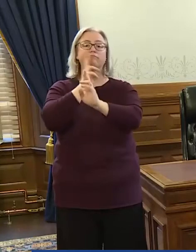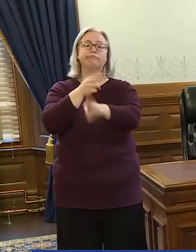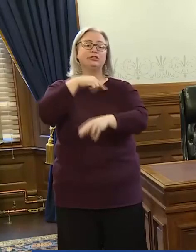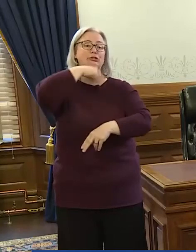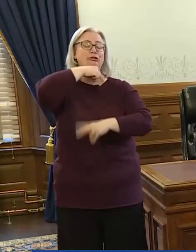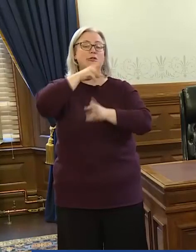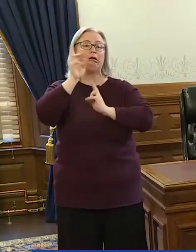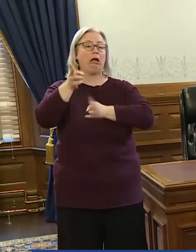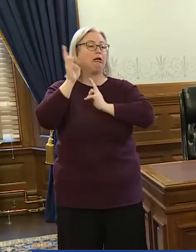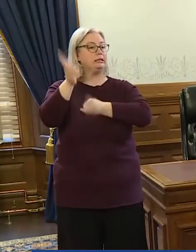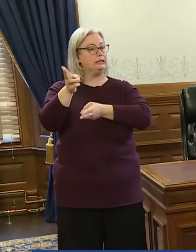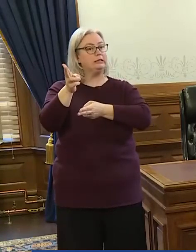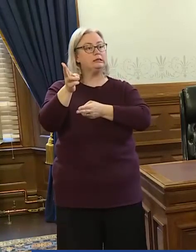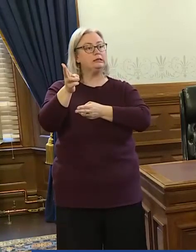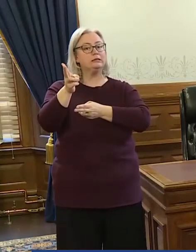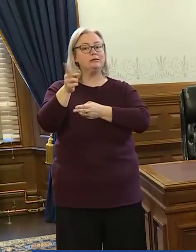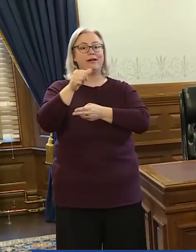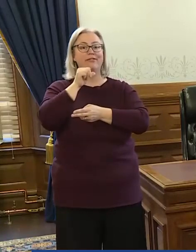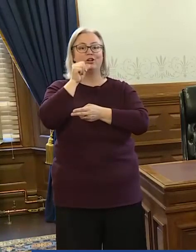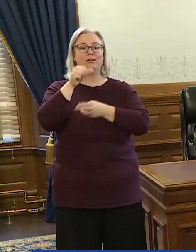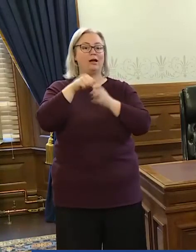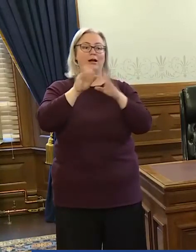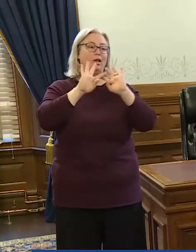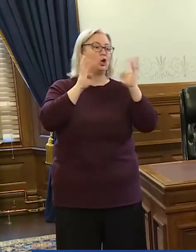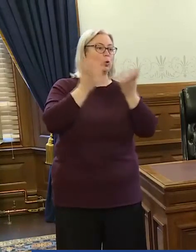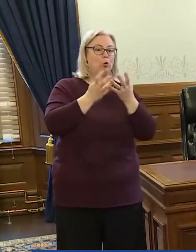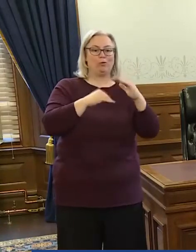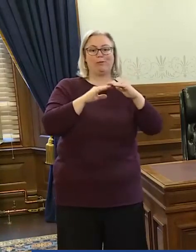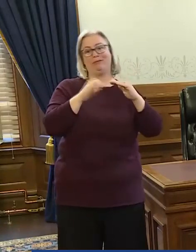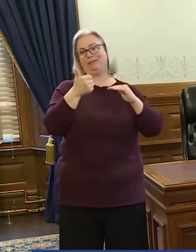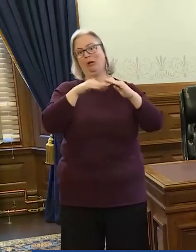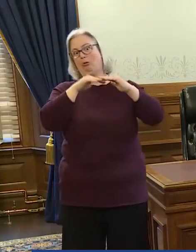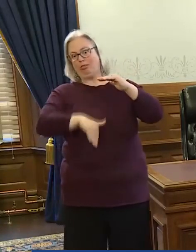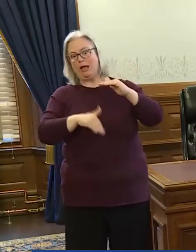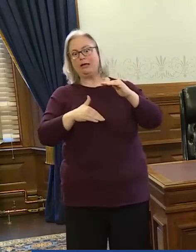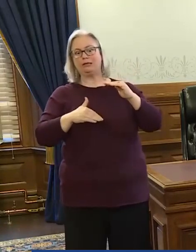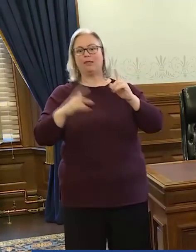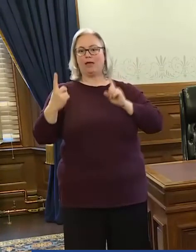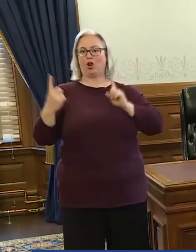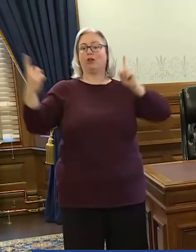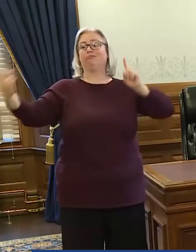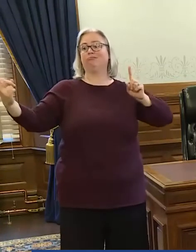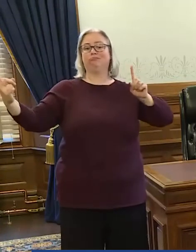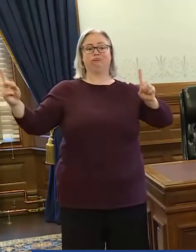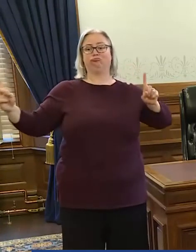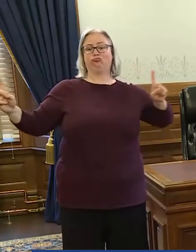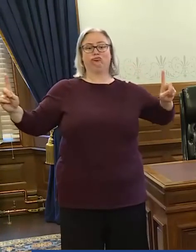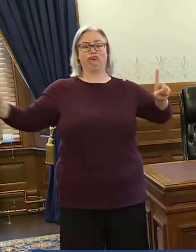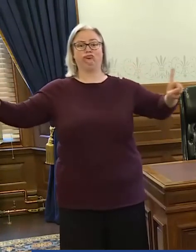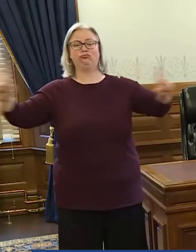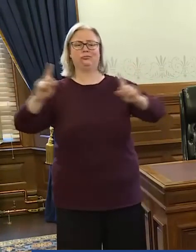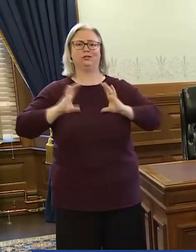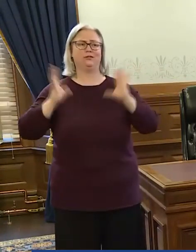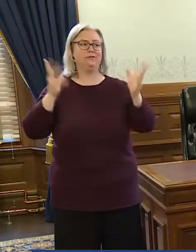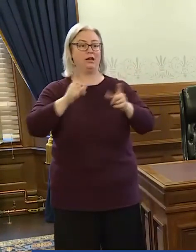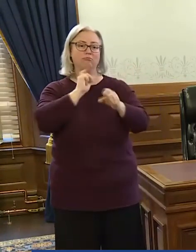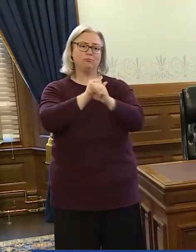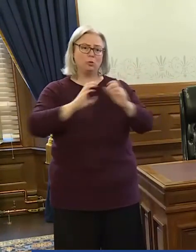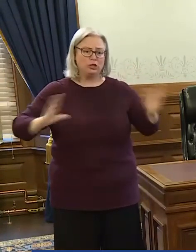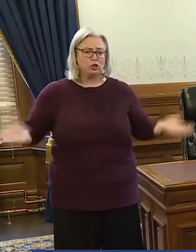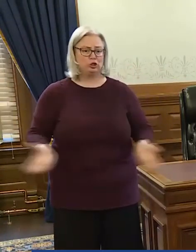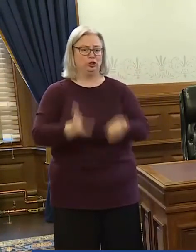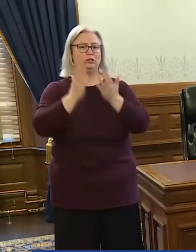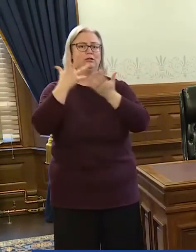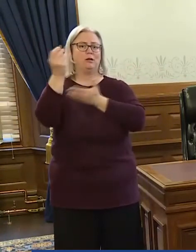turkey hunting and they're not in a group of more than 10 and they're socially distanced, that's perfectly, in fact, we encourage